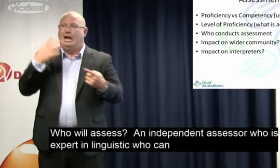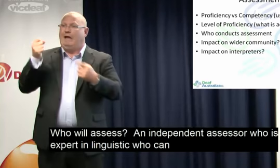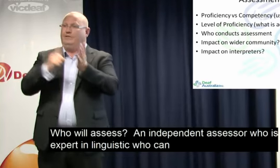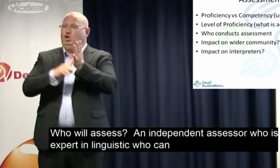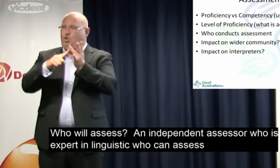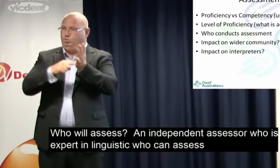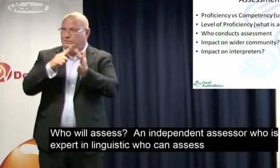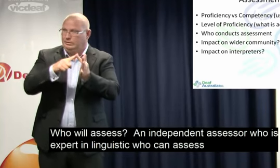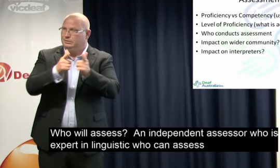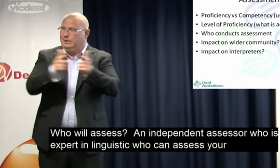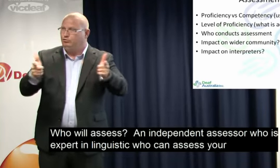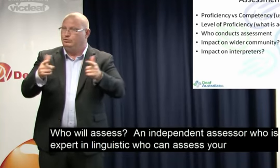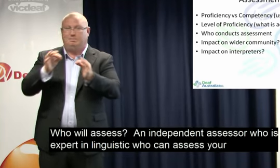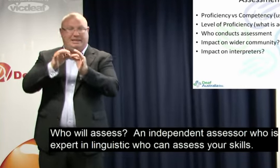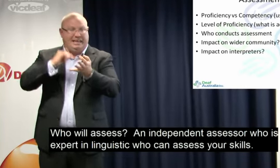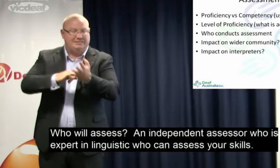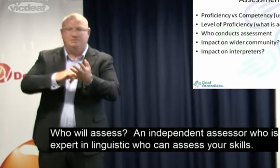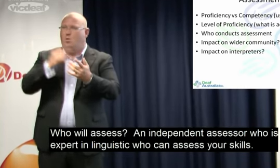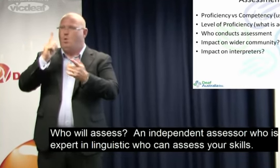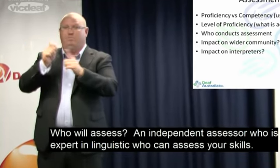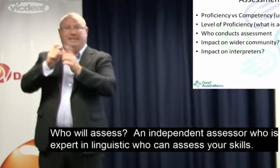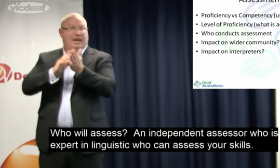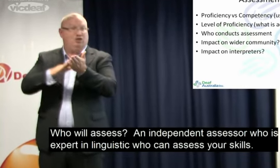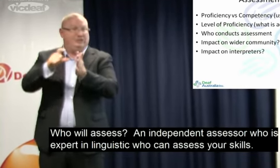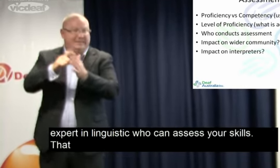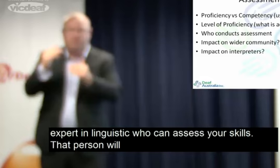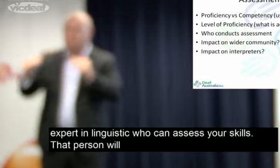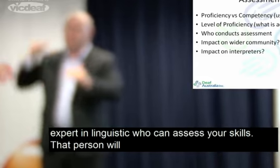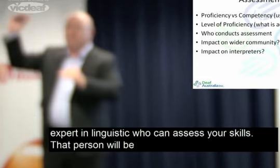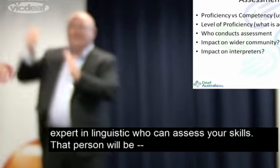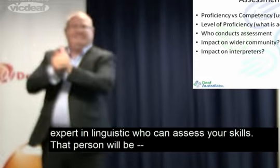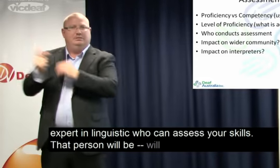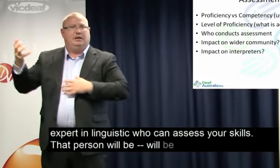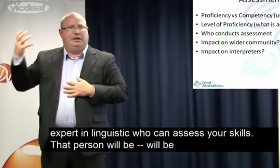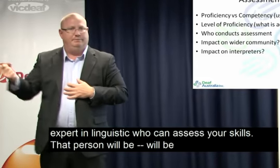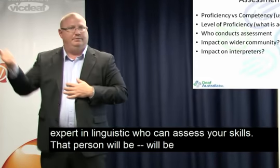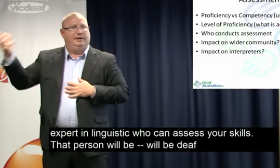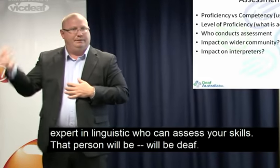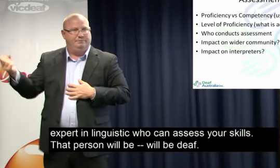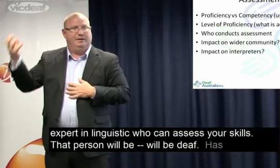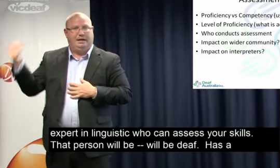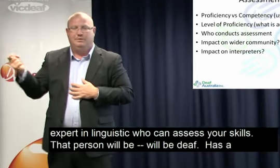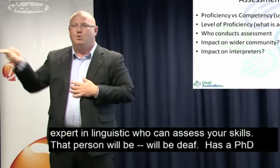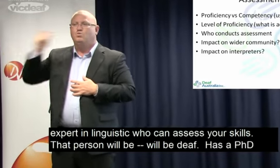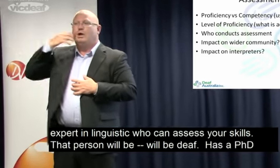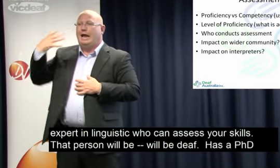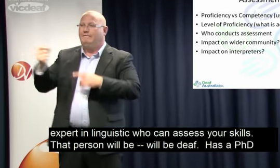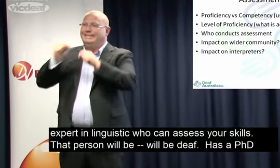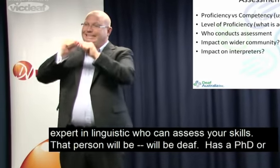And that person would be deaf, has a PhD or various other qualifications, LOTE